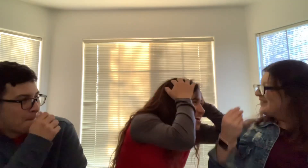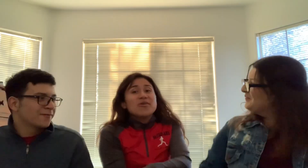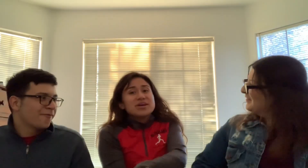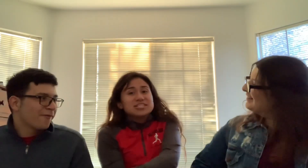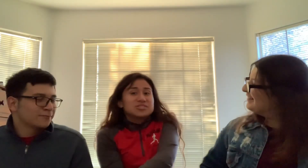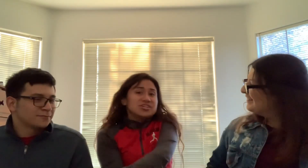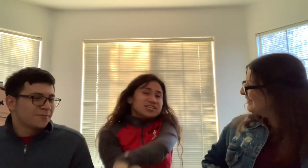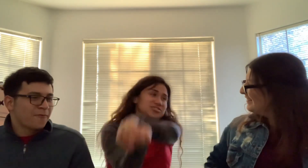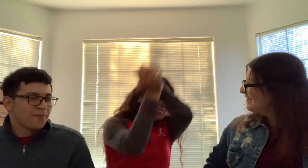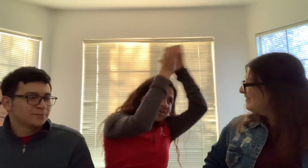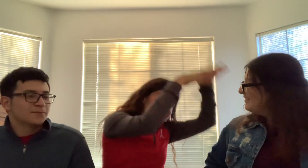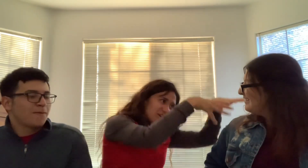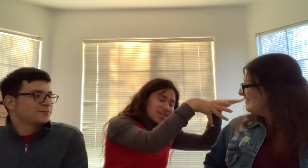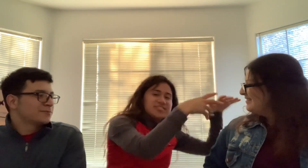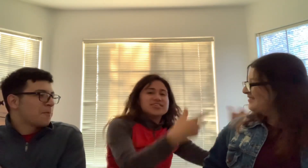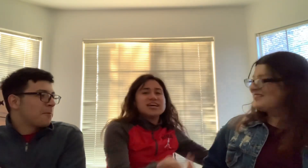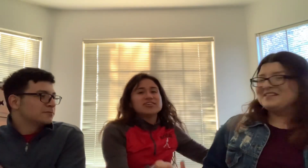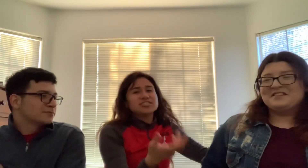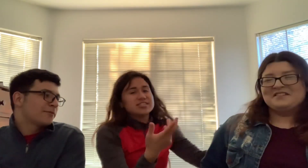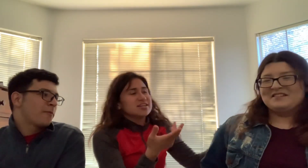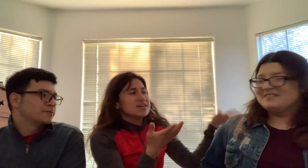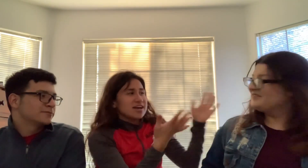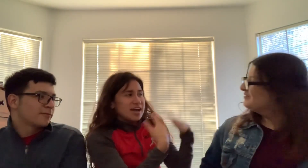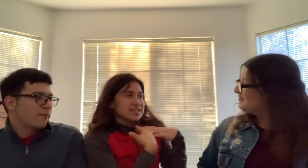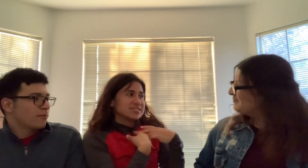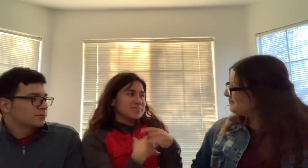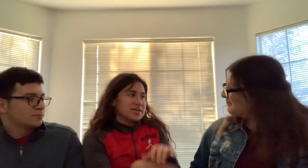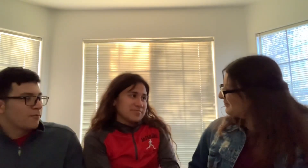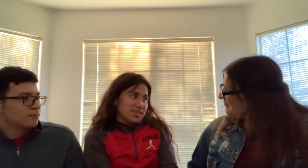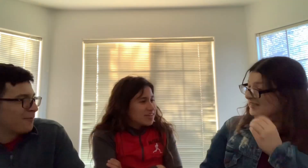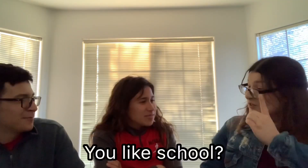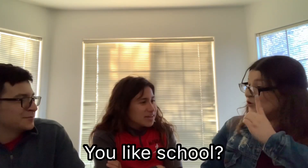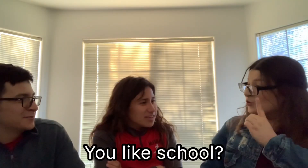Now we're gonna switch it on to her. So now she's gonna ask me. Ooh. You like your glasses.